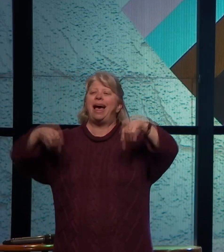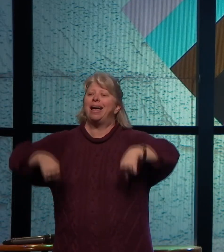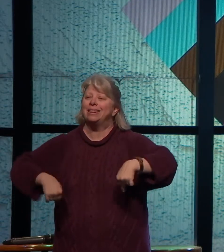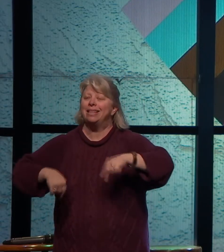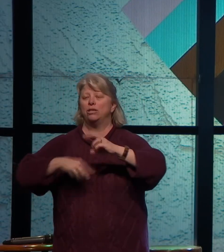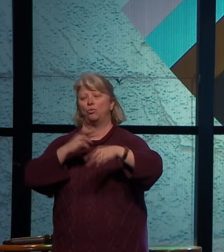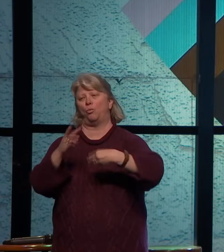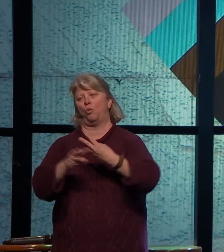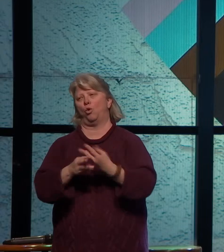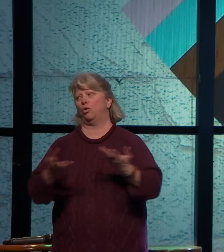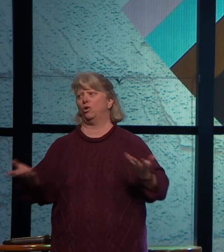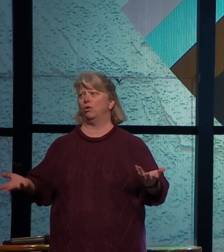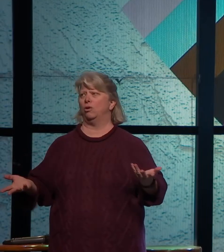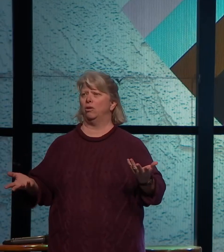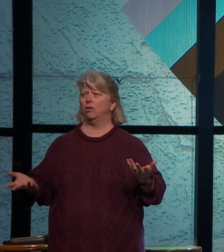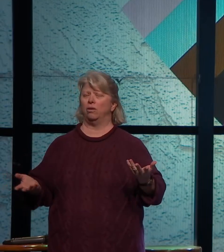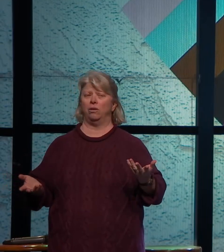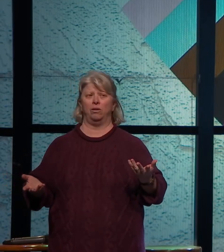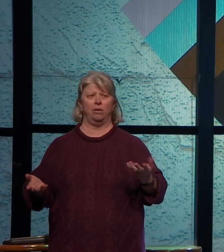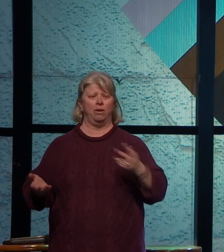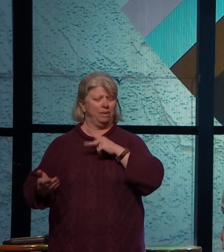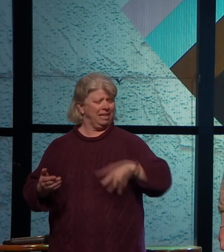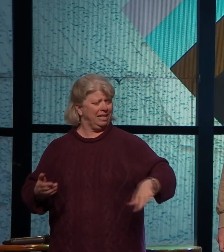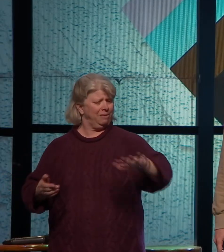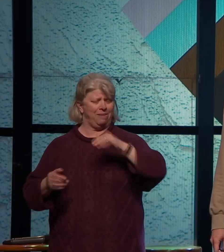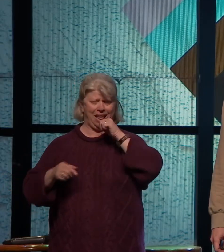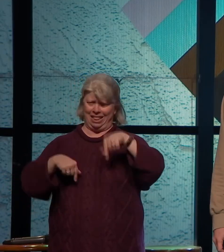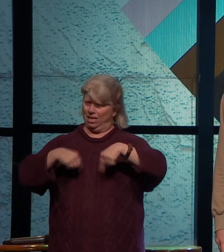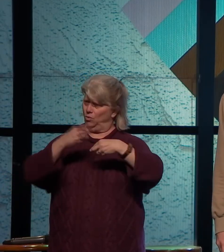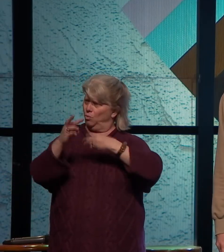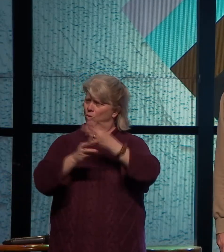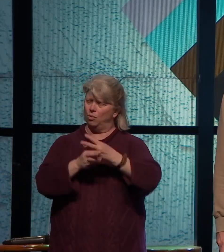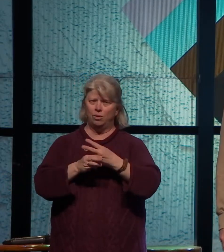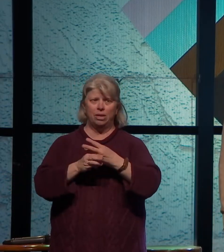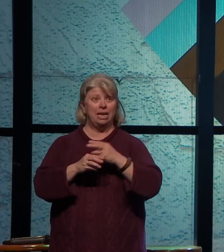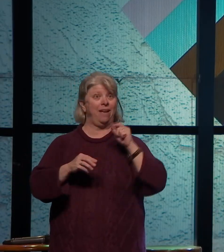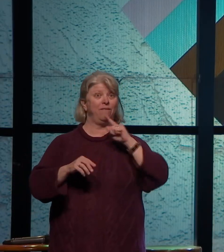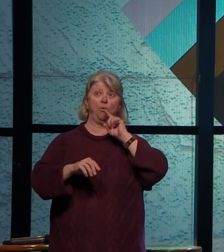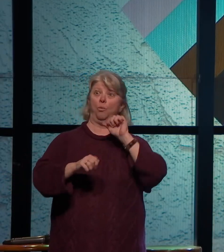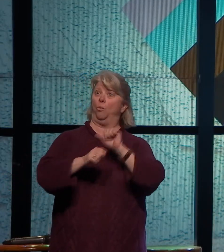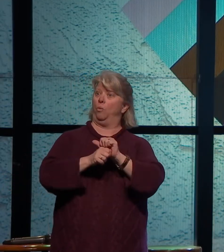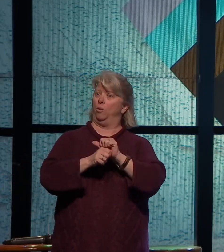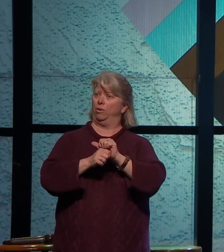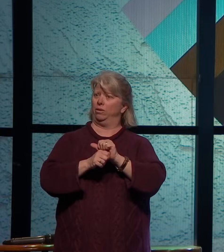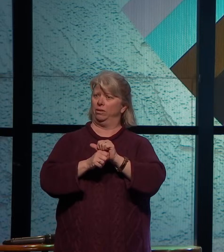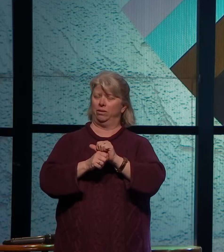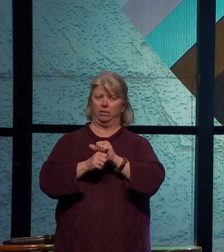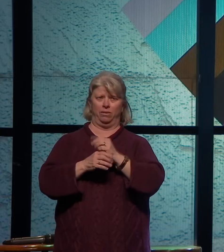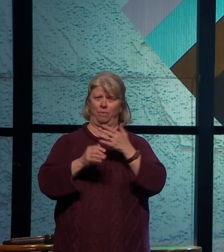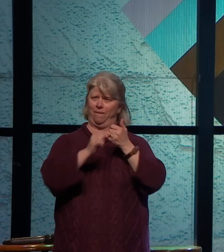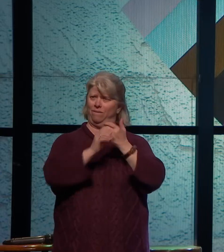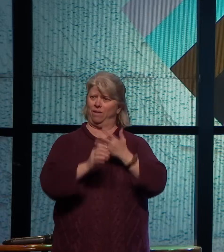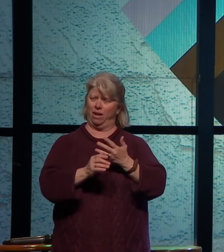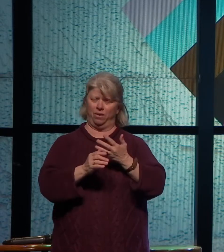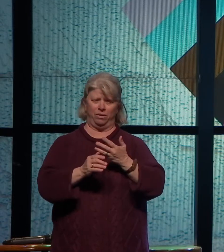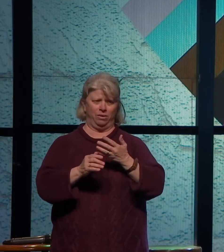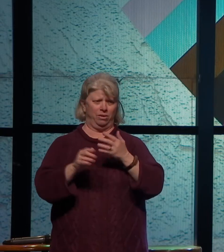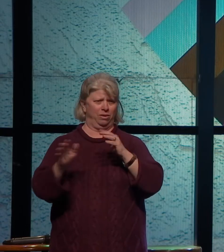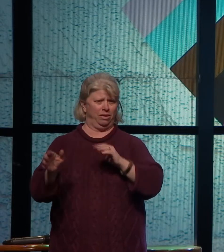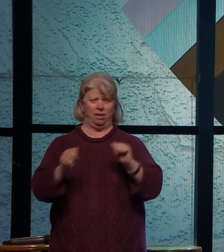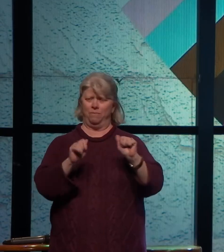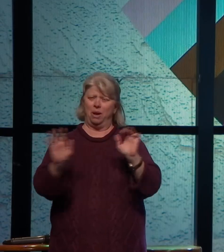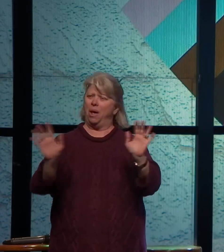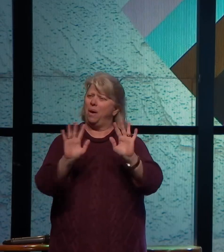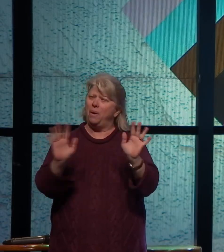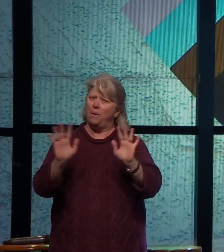this world. My kingdom's not of this world. And he goes on and says, if it were, my followers would be in here taking, no,